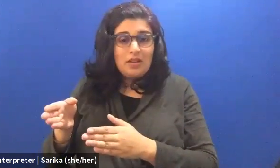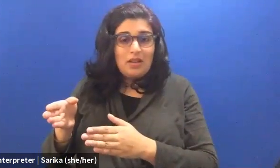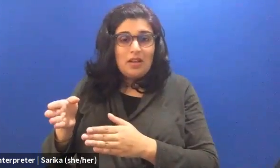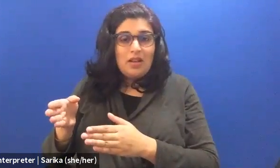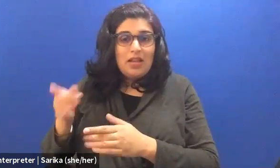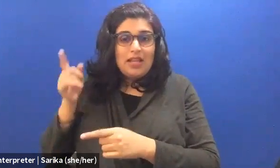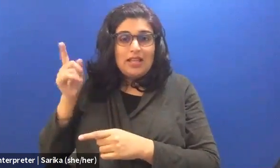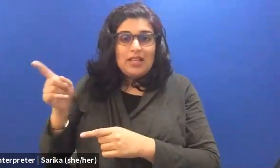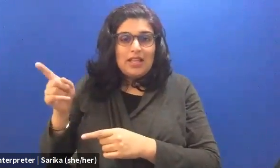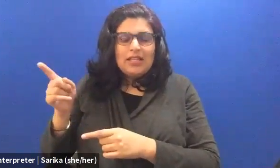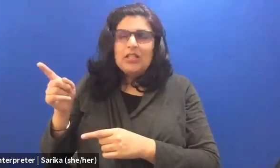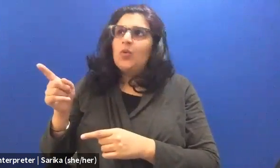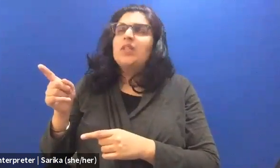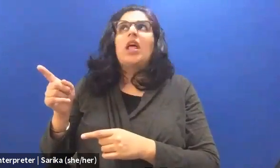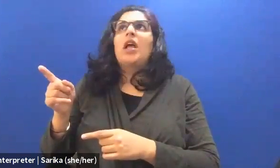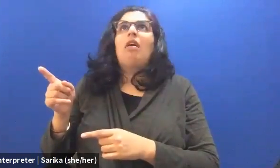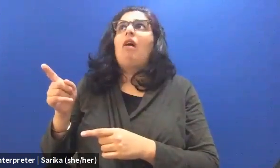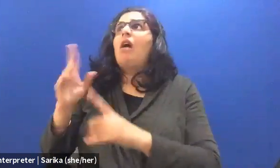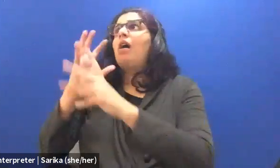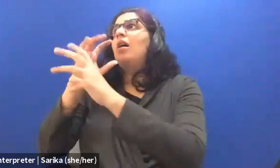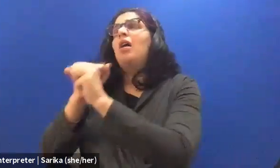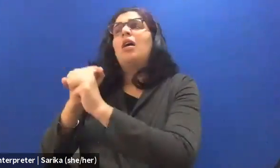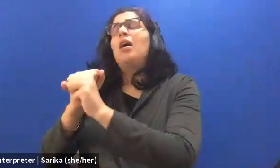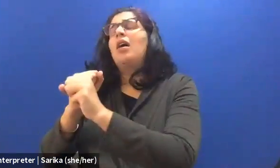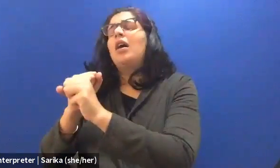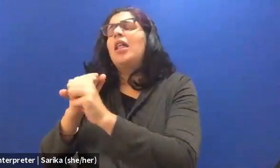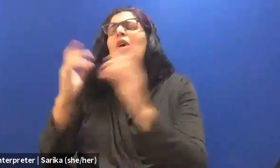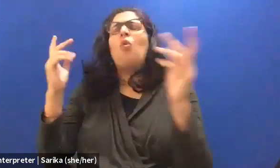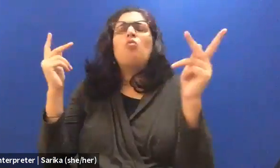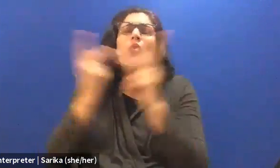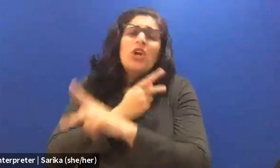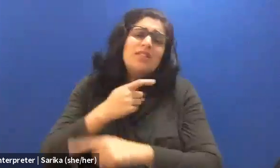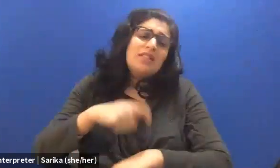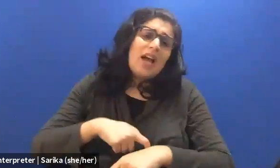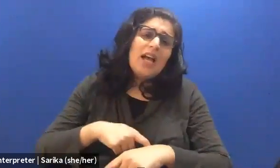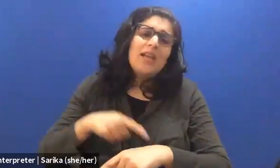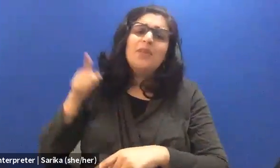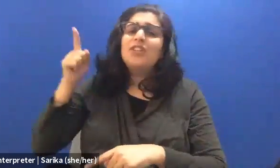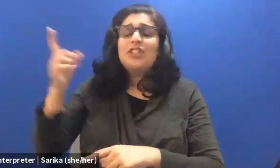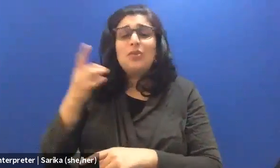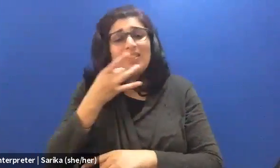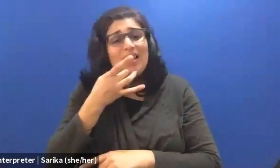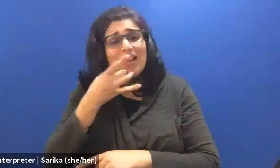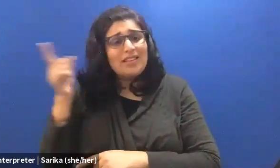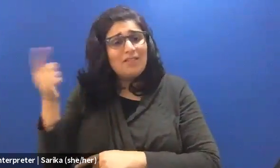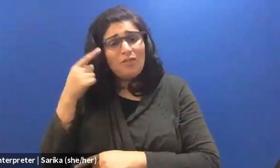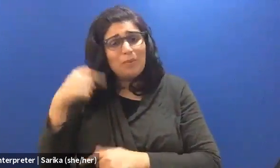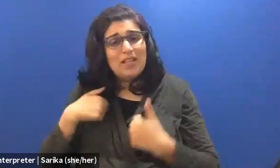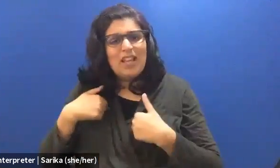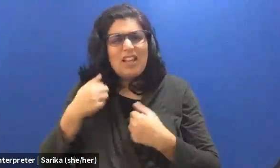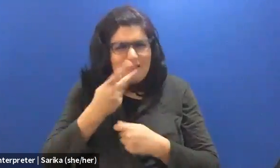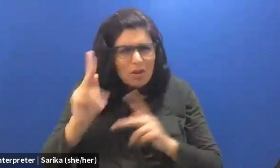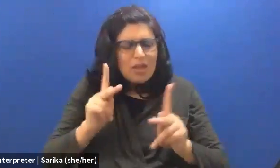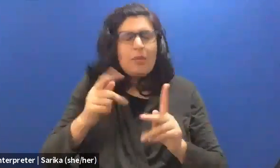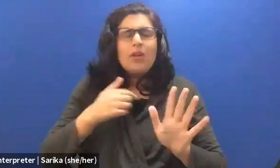she was a beacon of light in my life in the darkest times, right? And I have a few of those folks who were just that